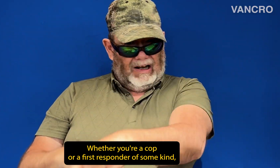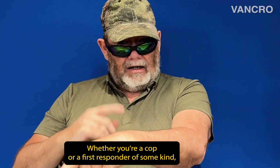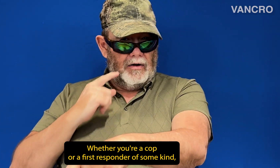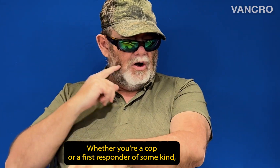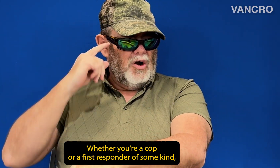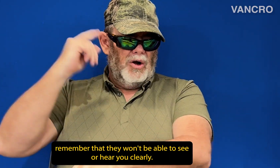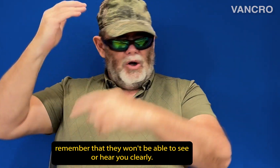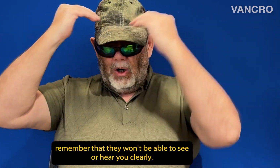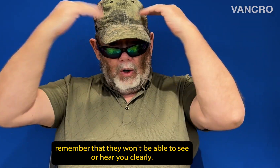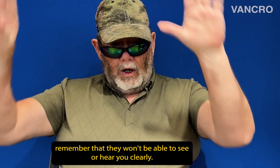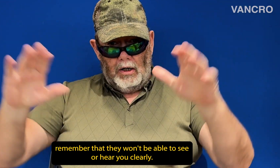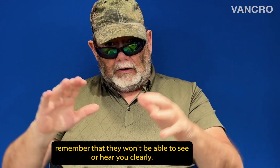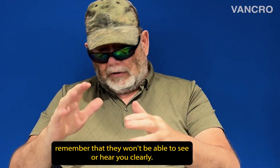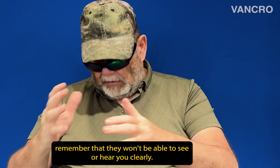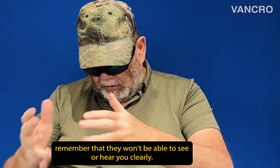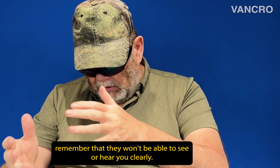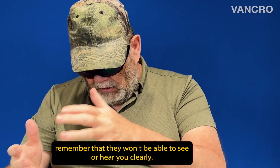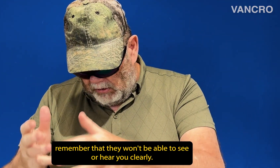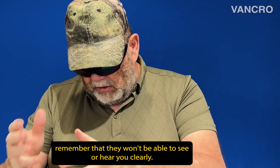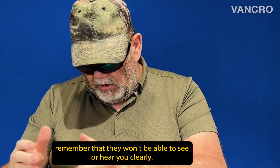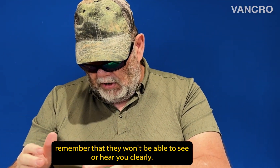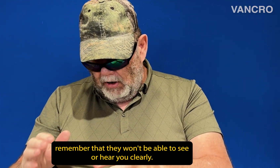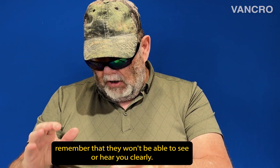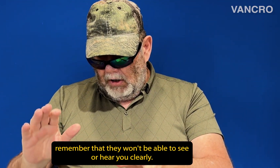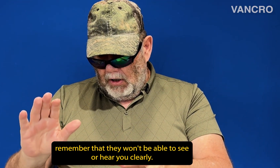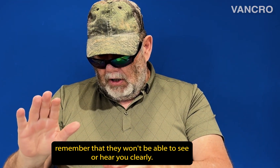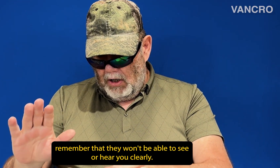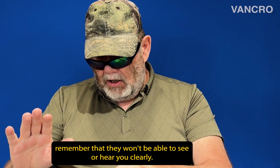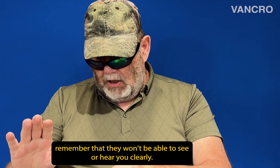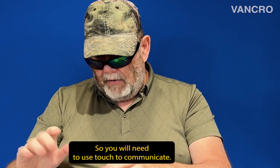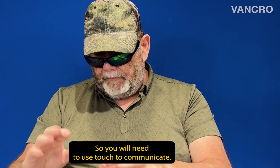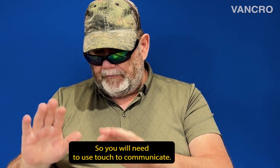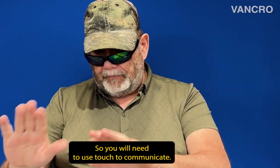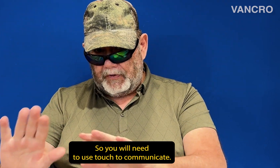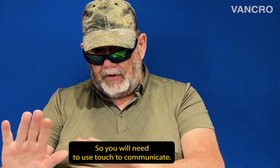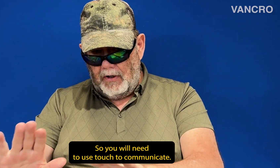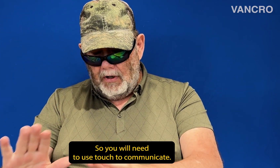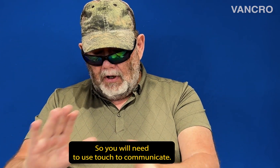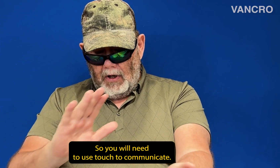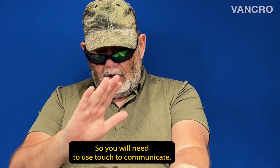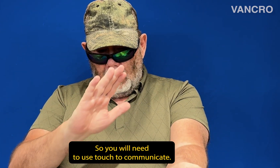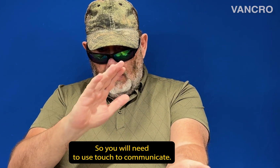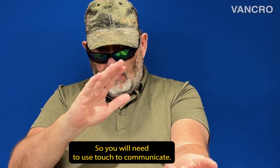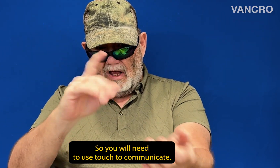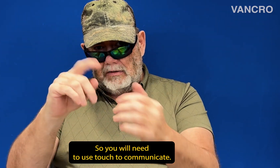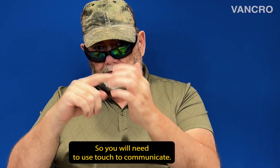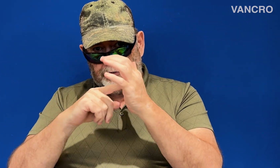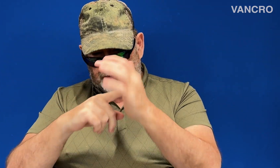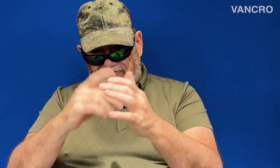kind. Remember that they won't be able to see or hear you clearly, so you will need to use touch to communicate.